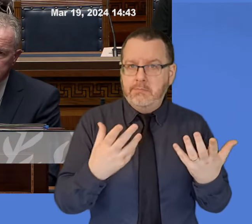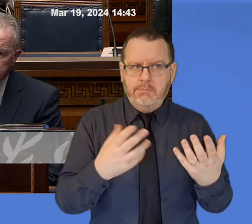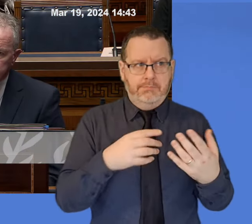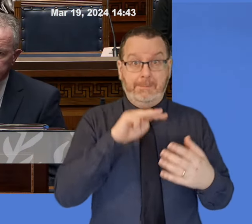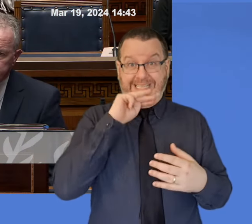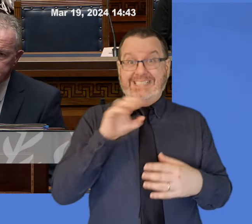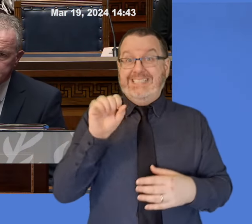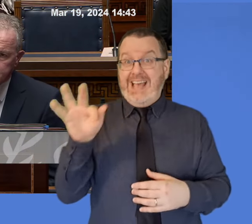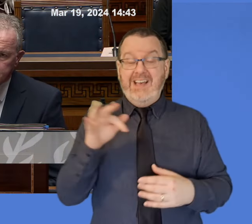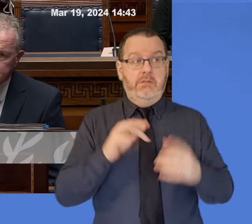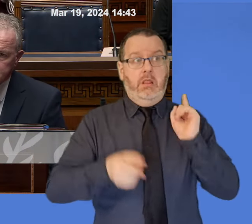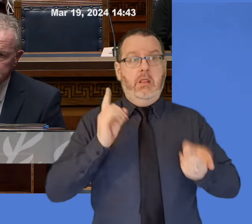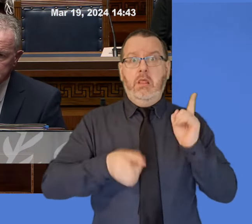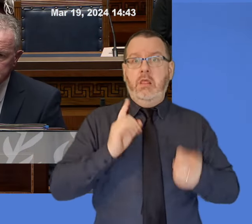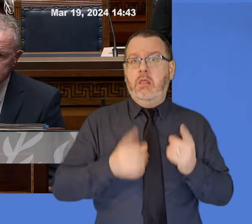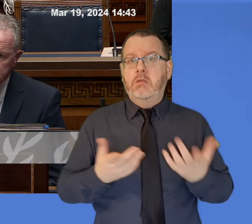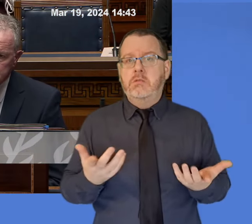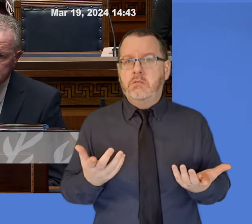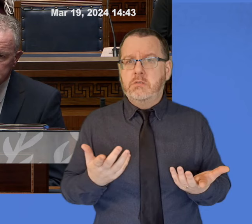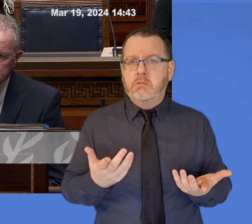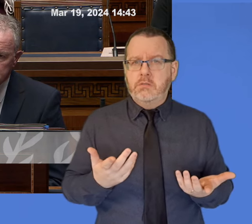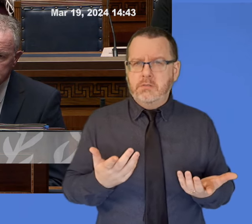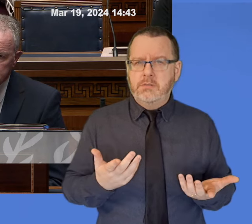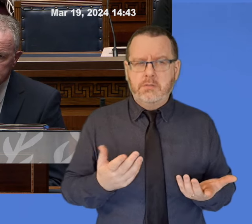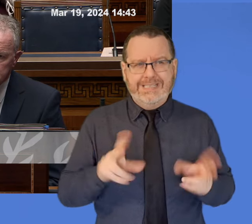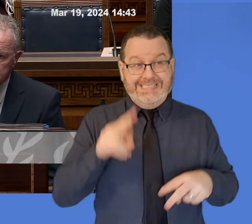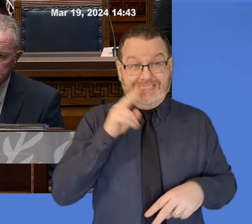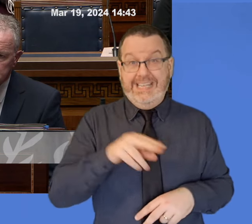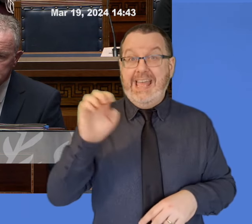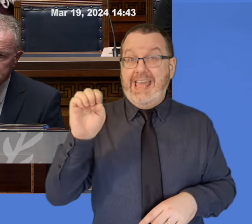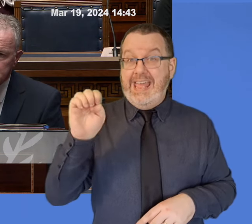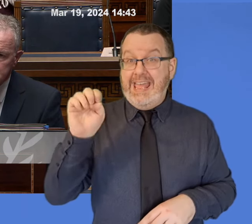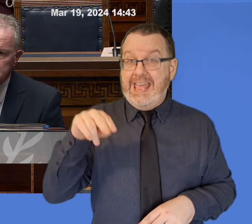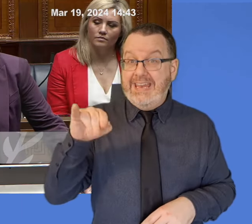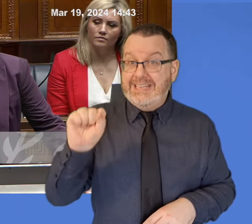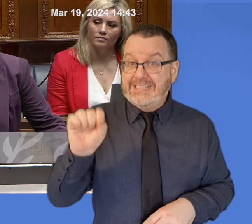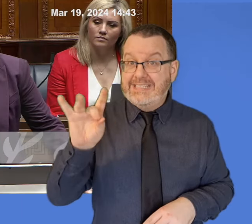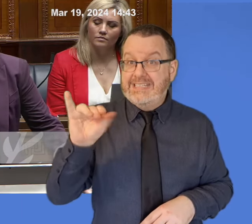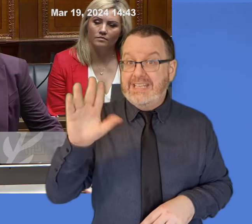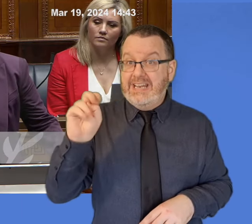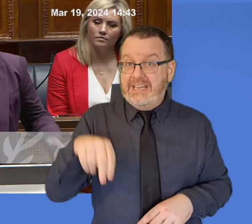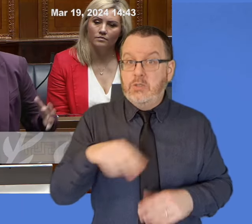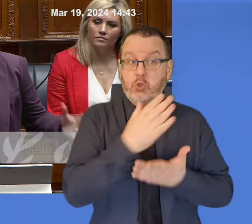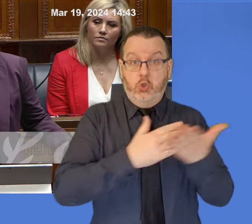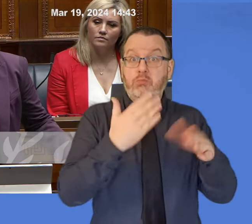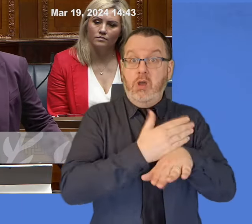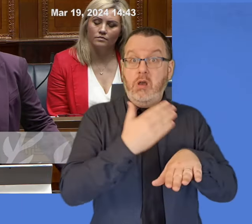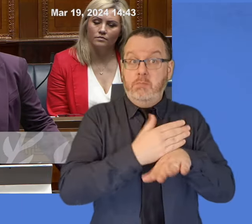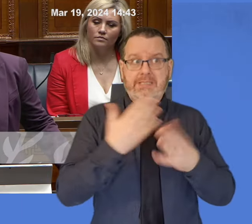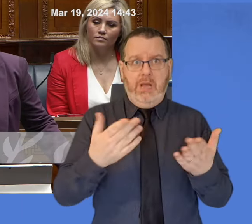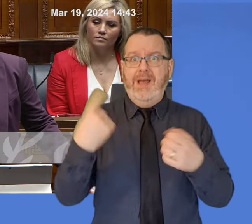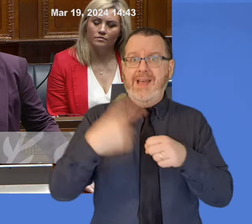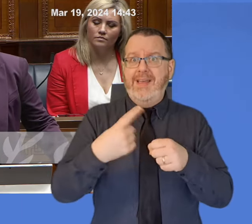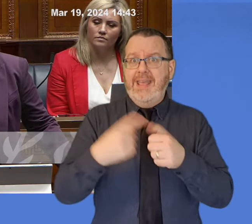we are seeing in Enniskillen that some jobs are being re-advertised already, and again that creates